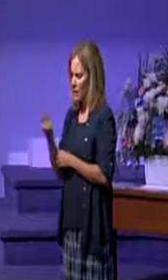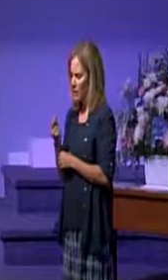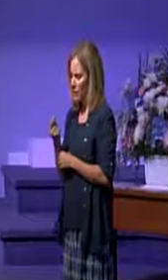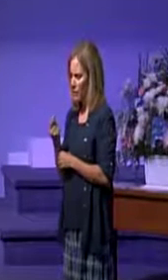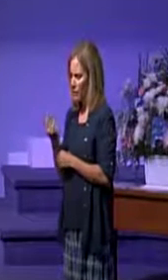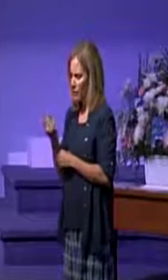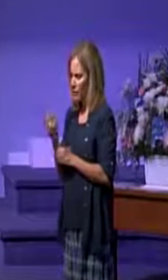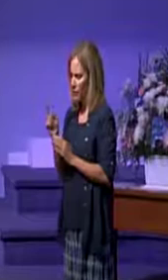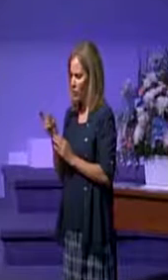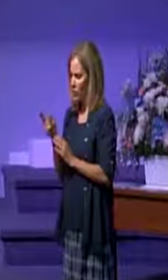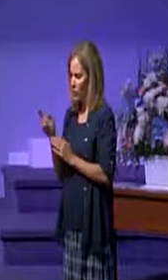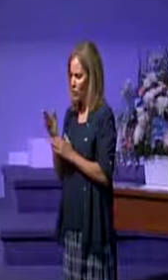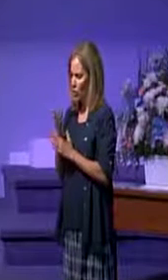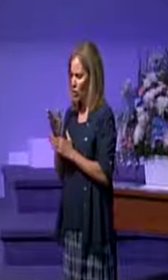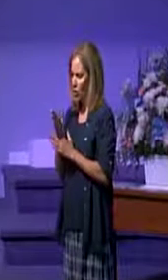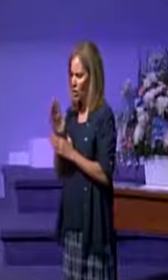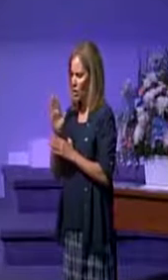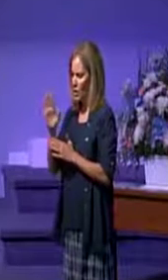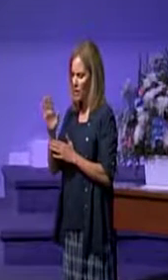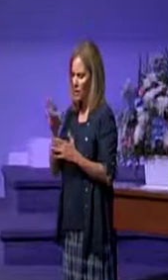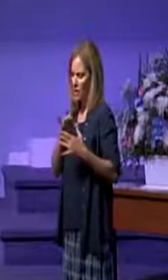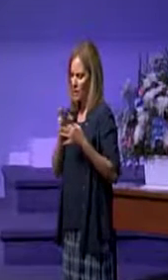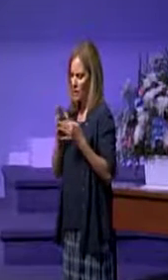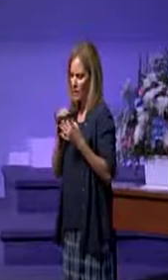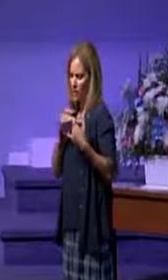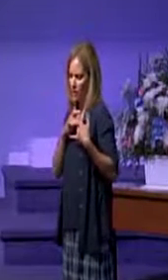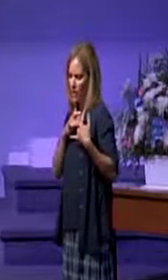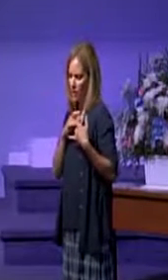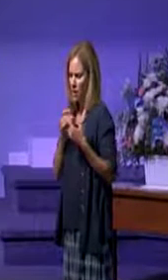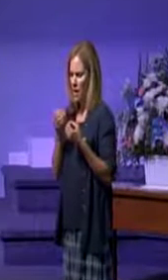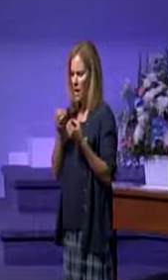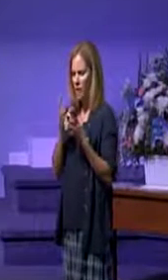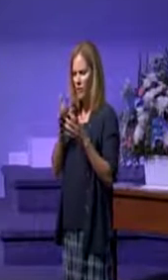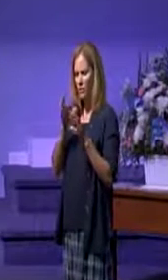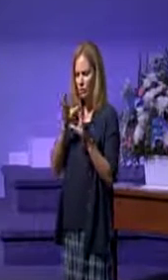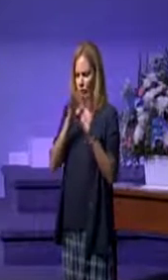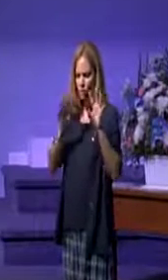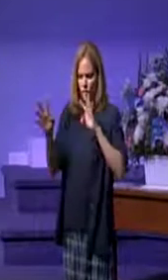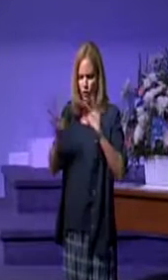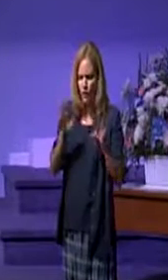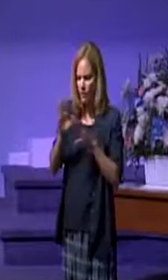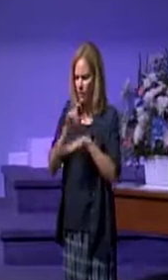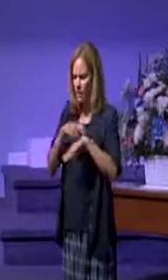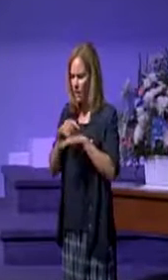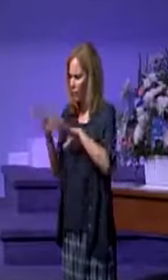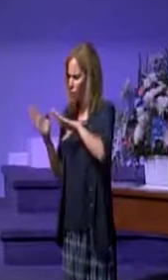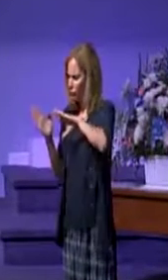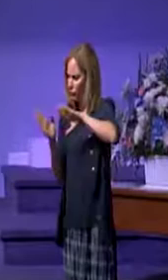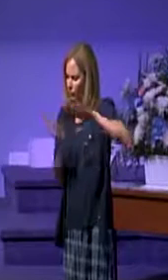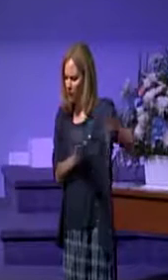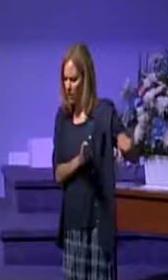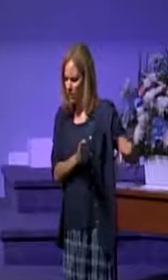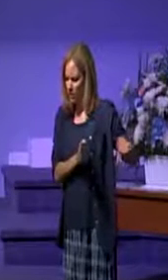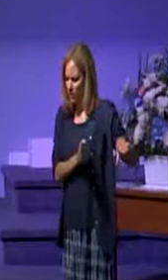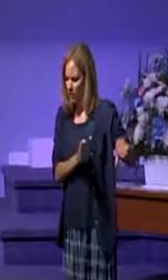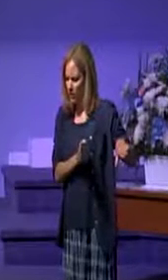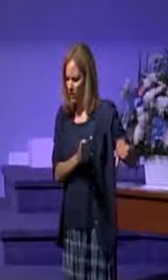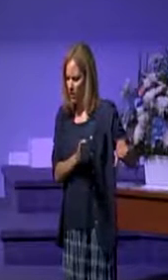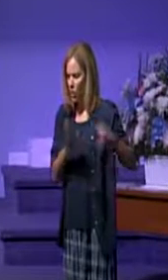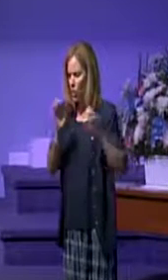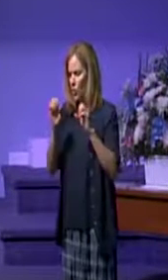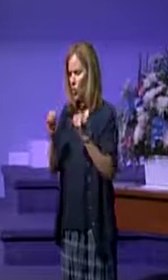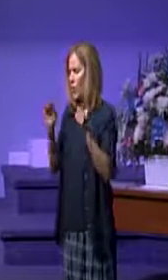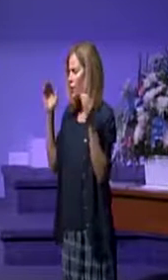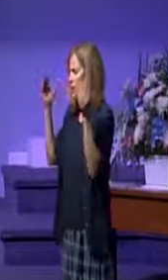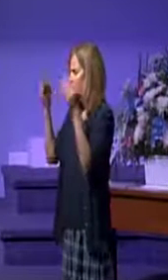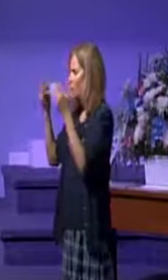share the message you've put on his heart. Lord, help us to put all those distractions of the busyness of this time of year away, that we would see you